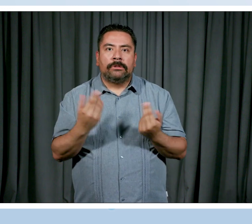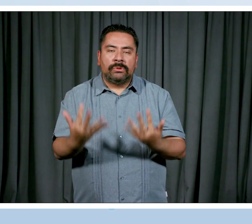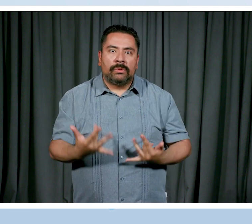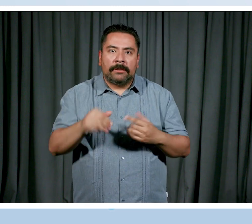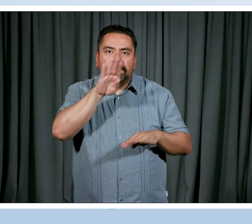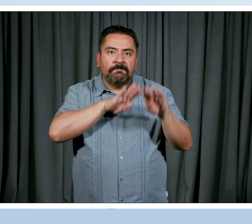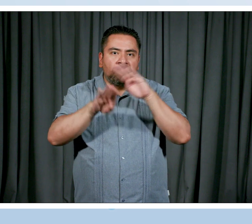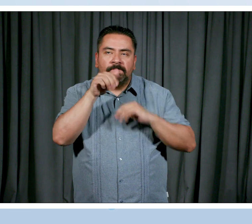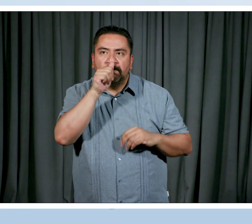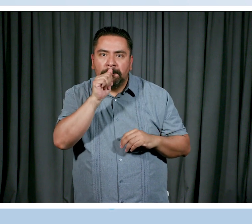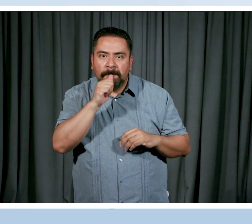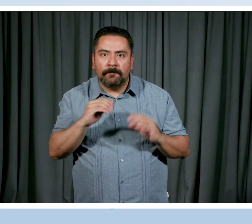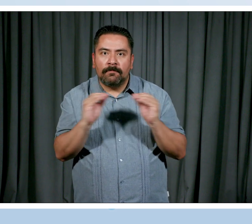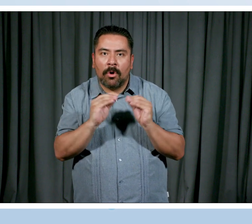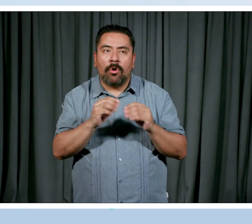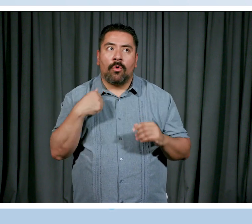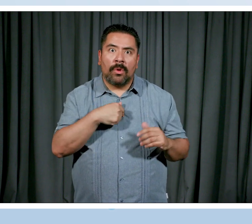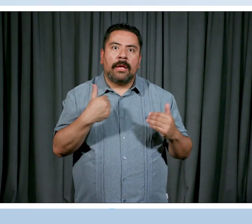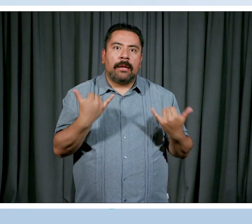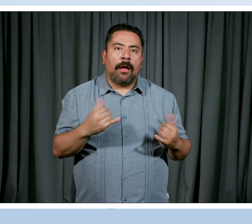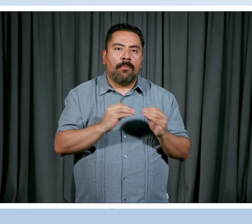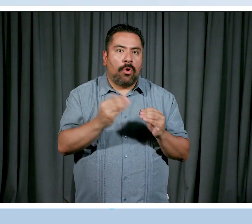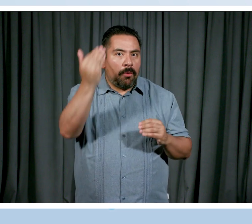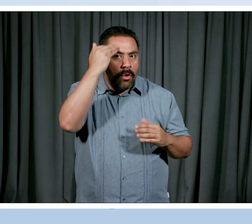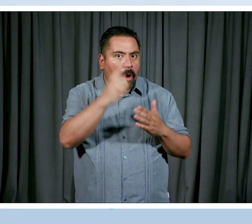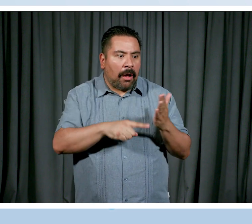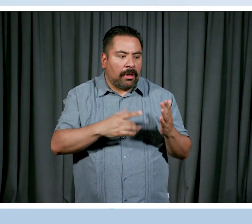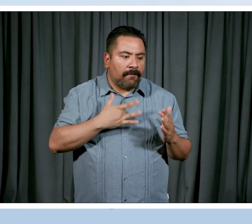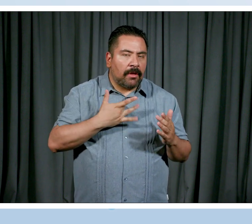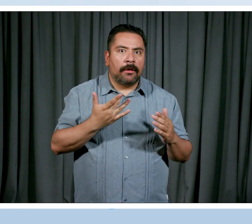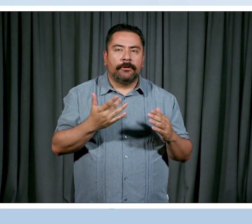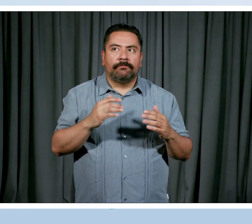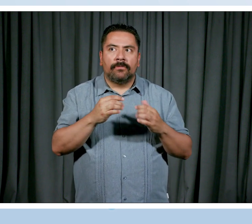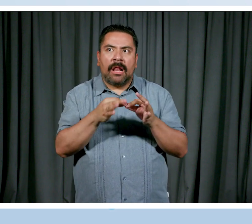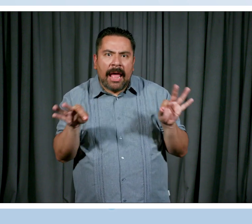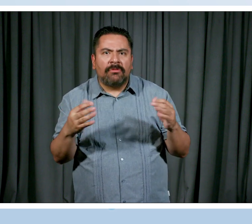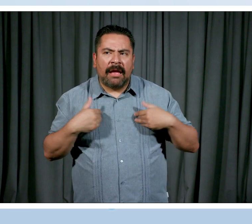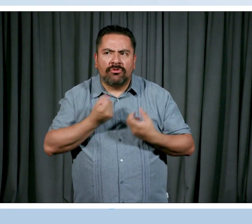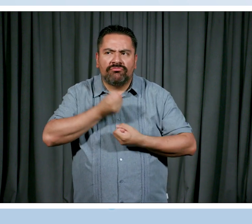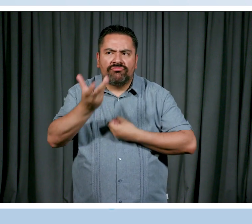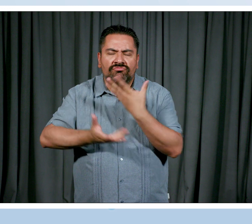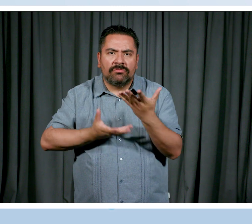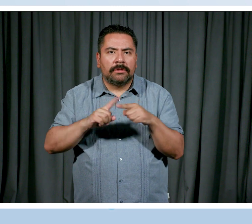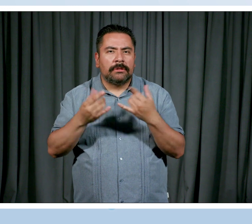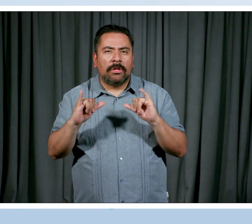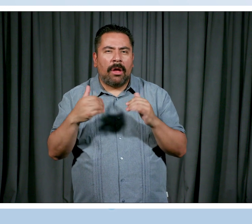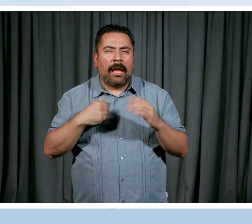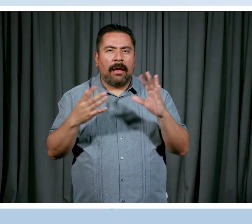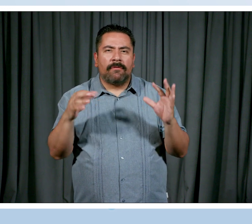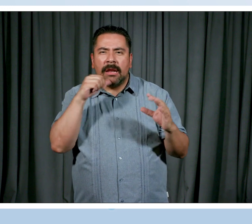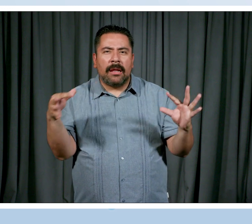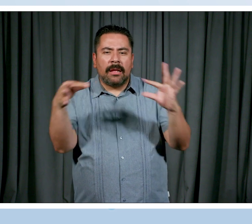we are much more aware of how we feel and we use language like, I'm going to hold that for you and give me some grace and all of these things, there's a real